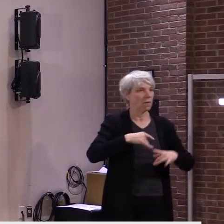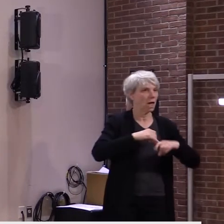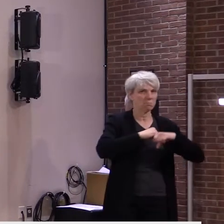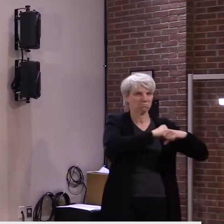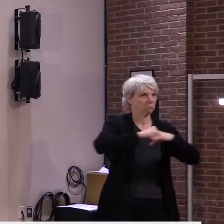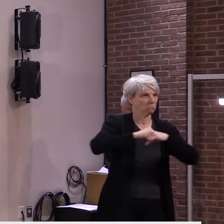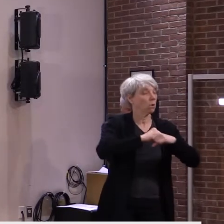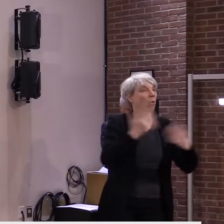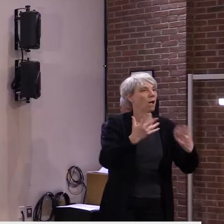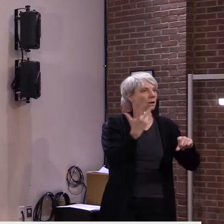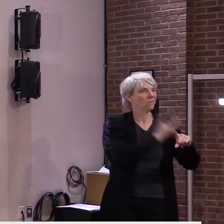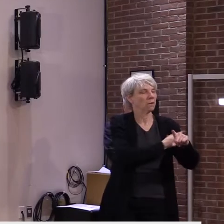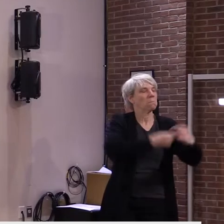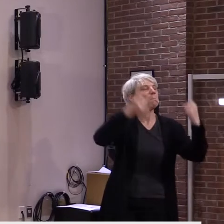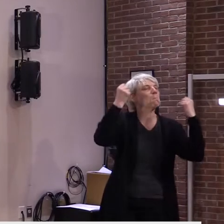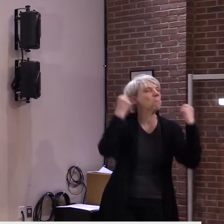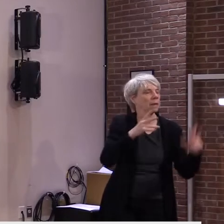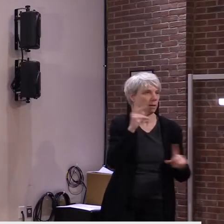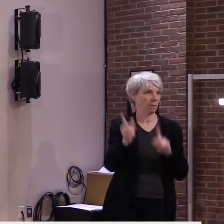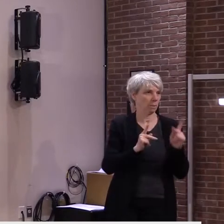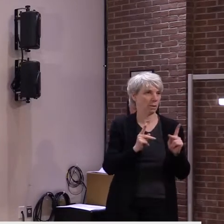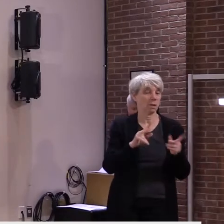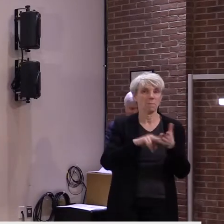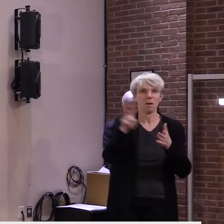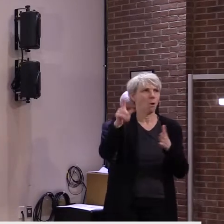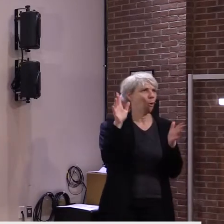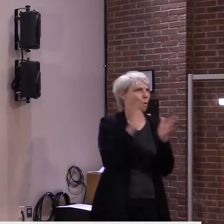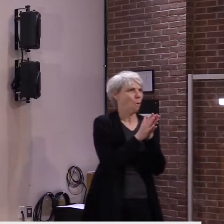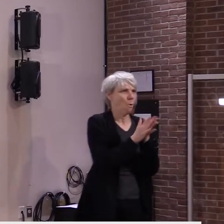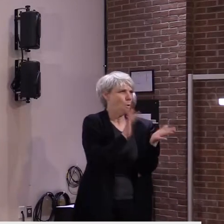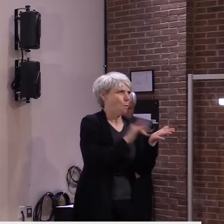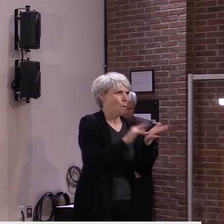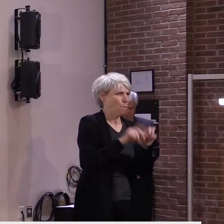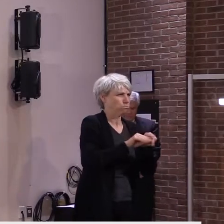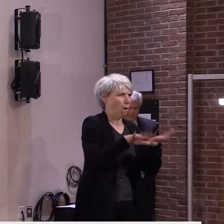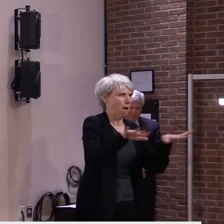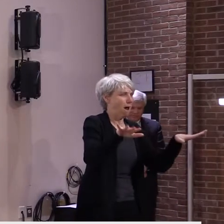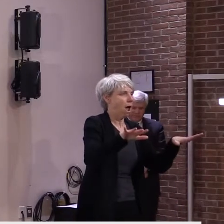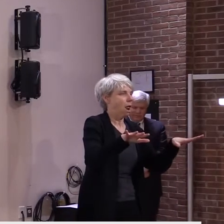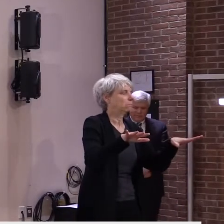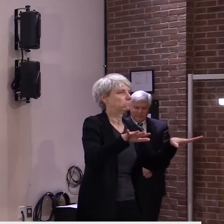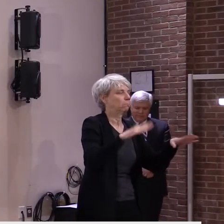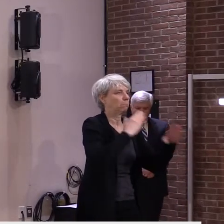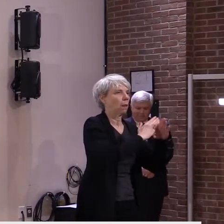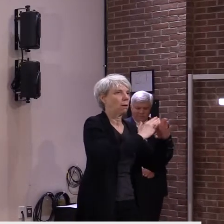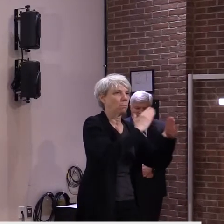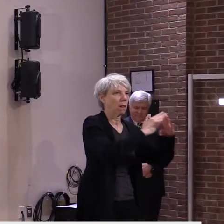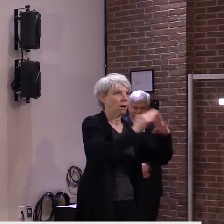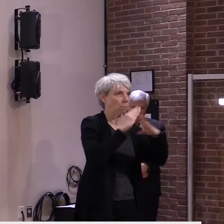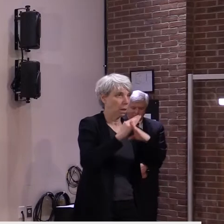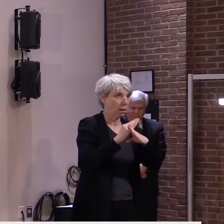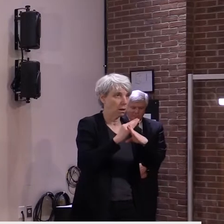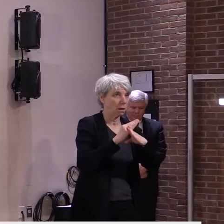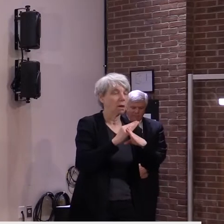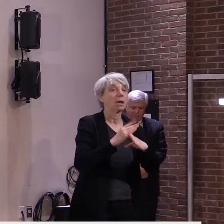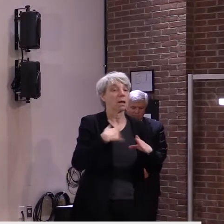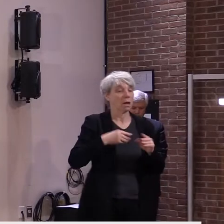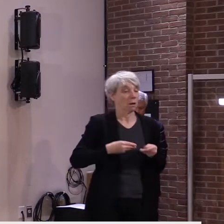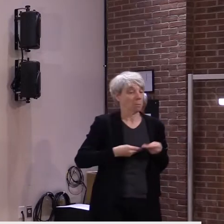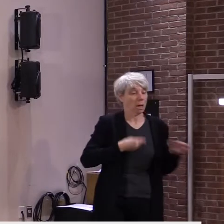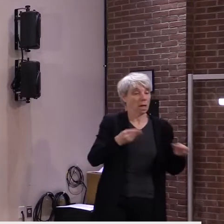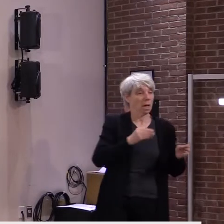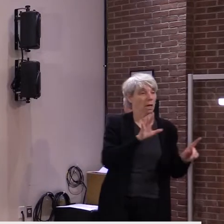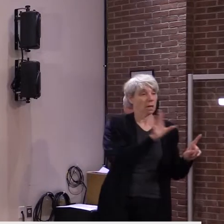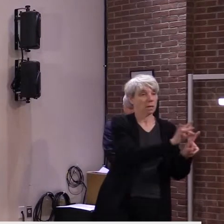immunity. This stops it from spreading further. Less transmission between people means less chance for